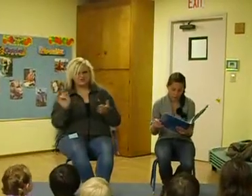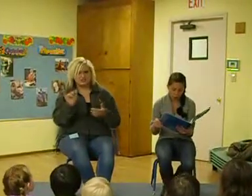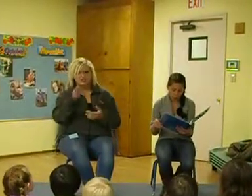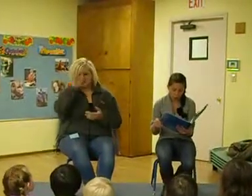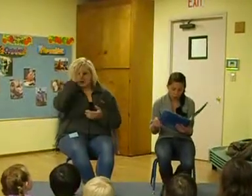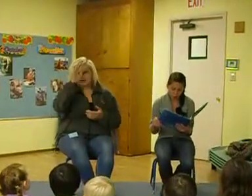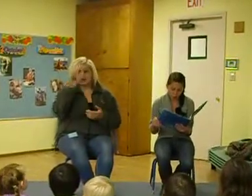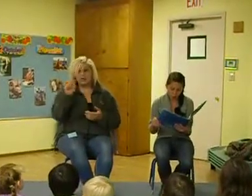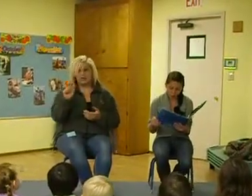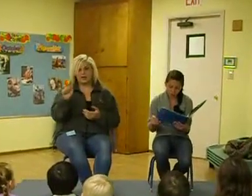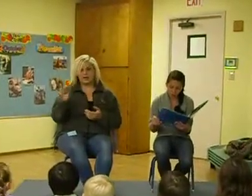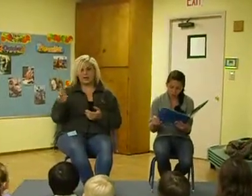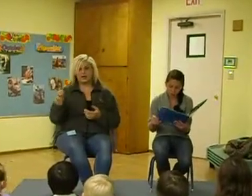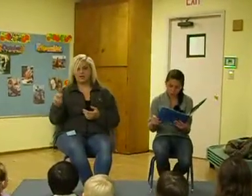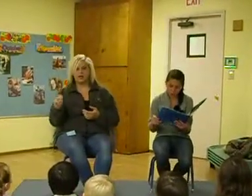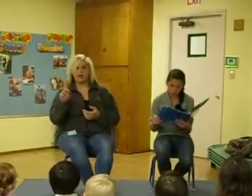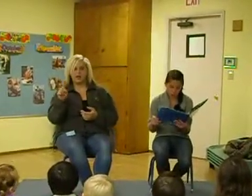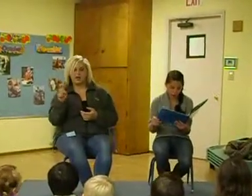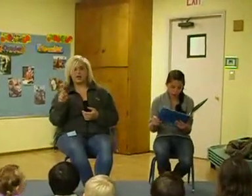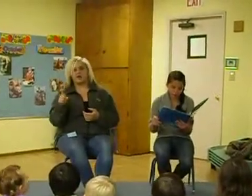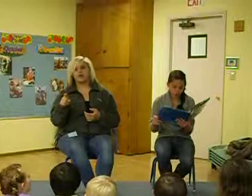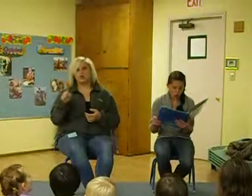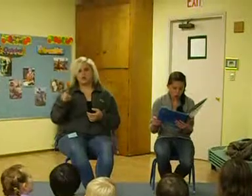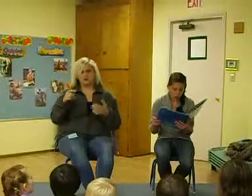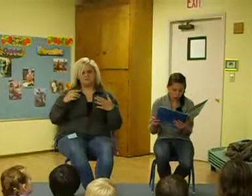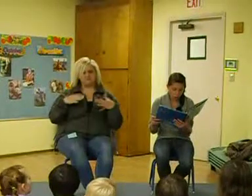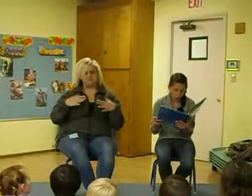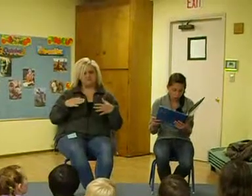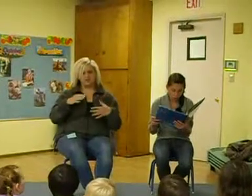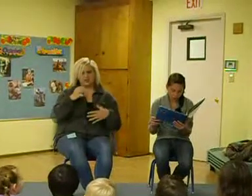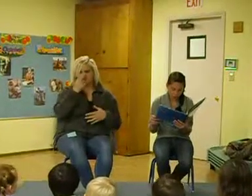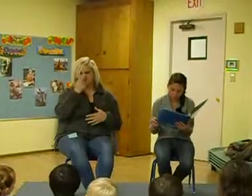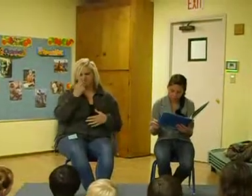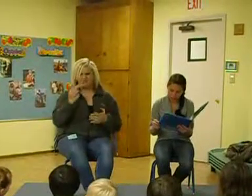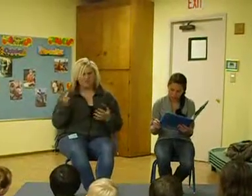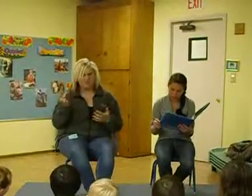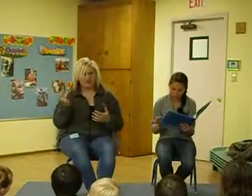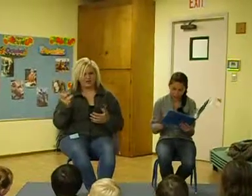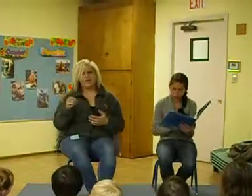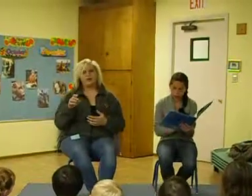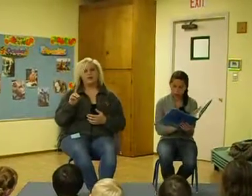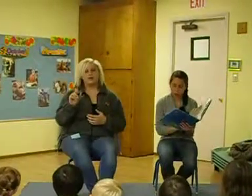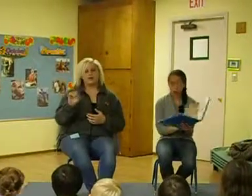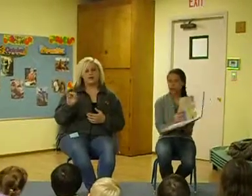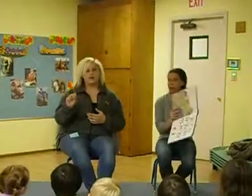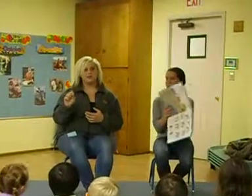why do you dress in those funny clothes? Asked Aaron. Why don't you fly? Asked Davey. Max just shrugged.